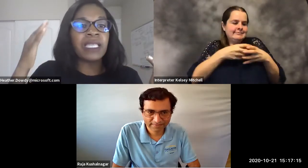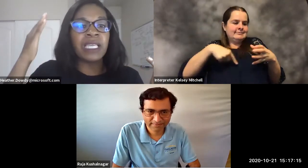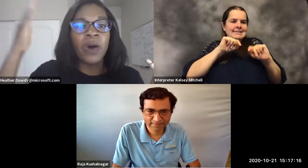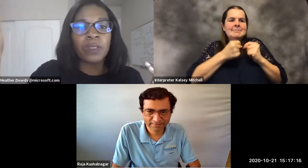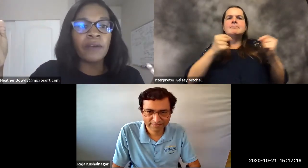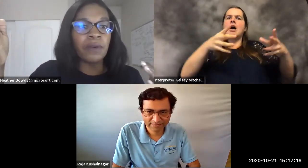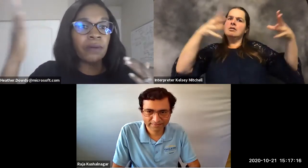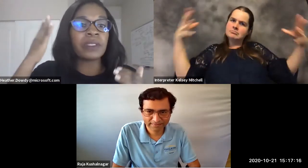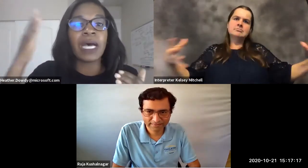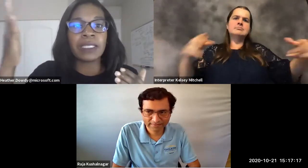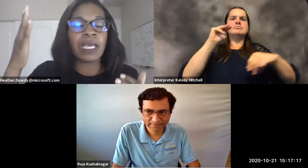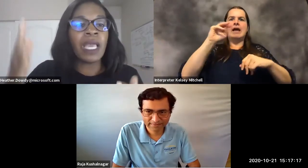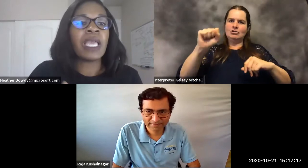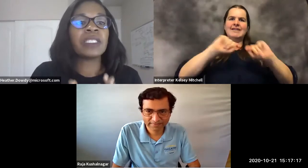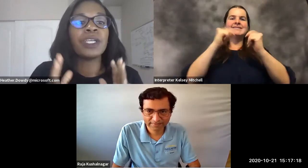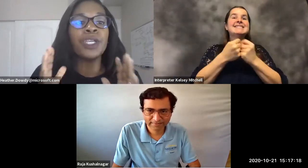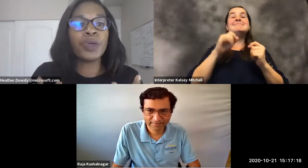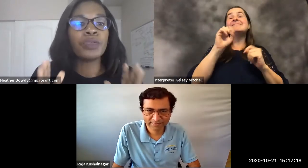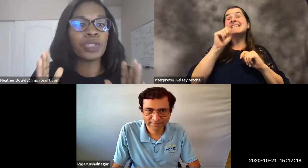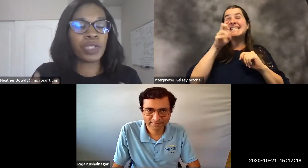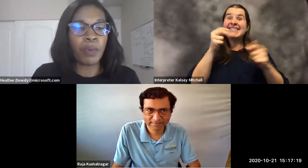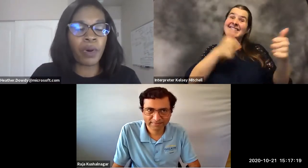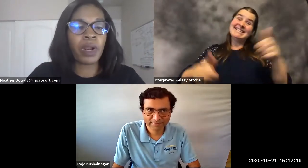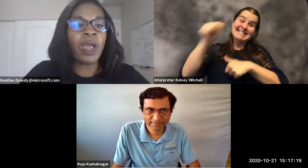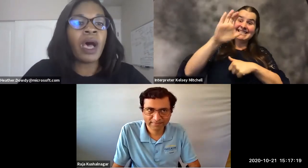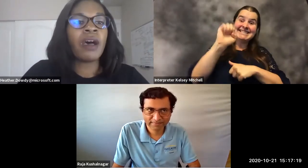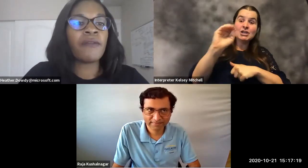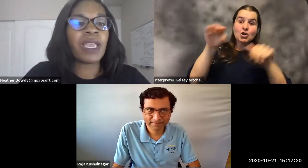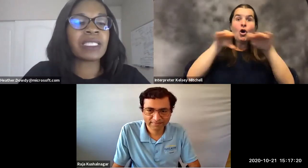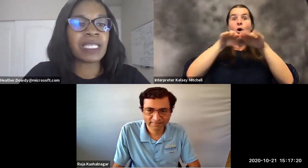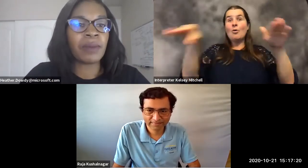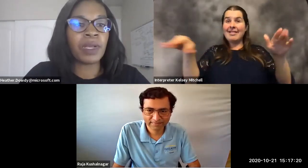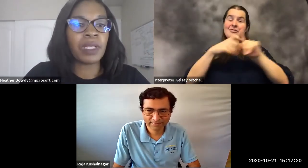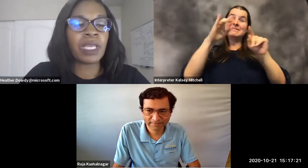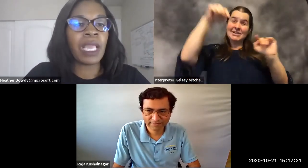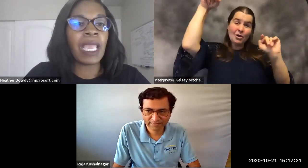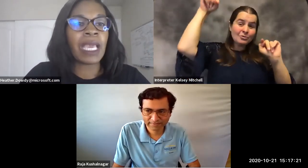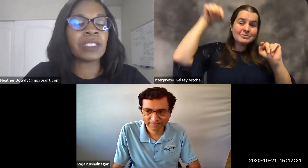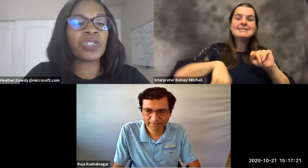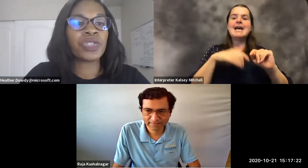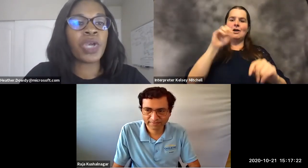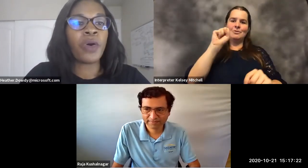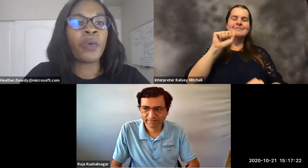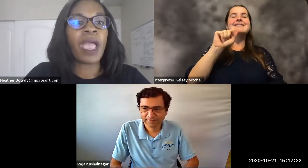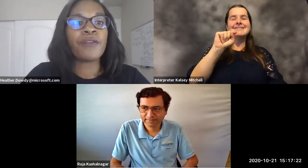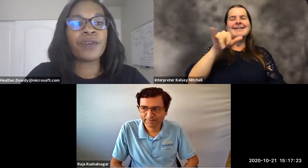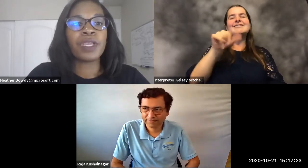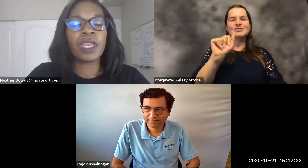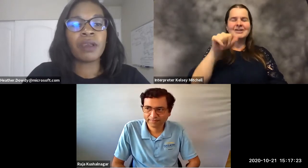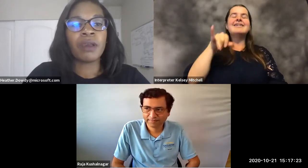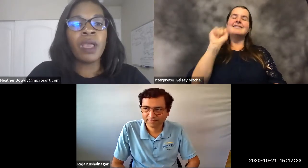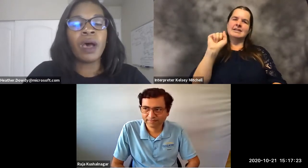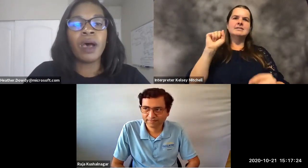at the CEO level, Satya is a huge supporter of accessibility. And so